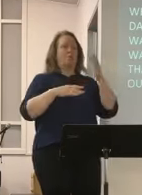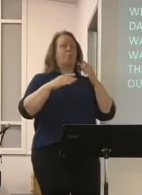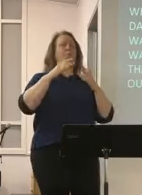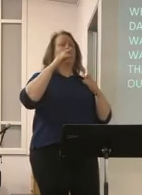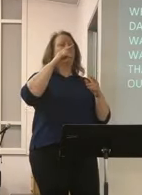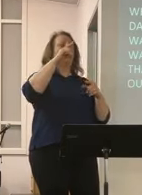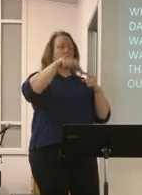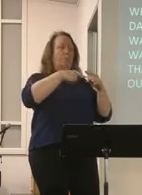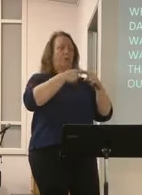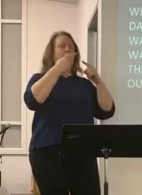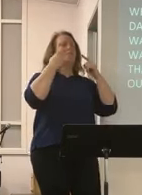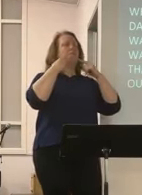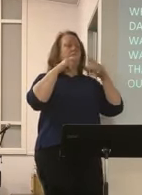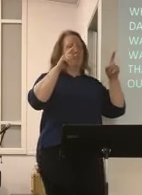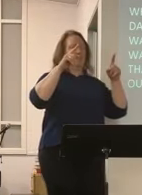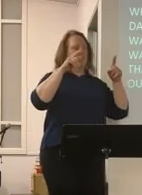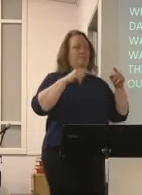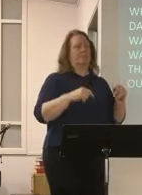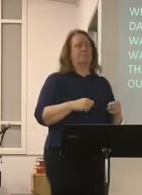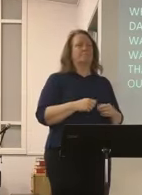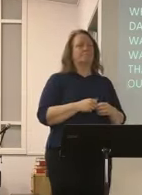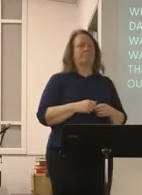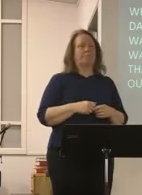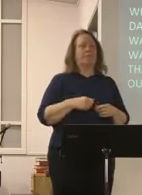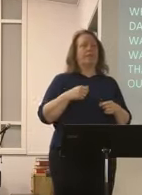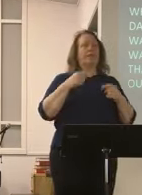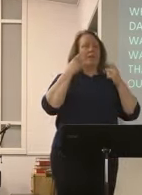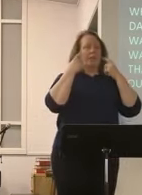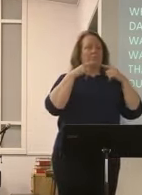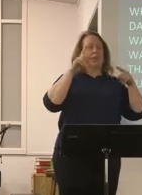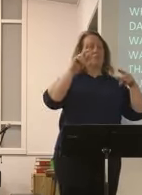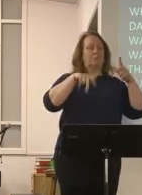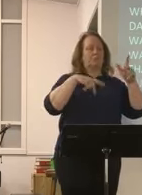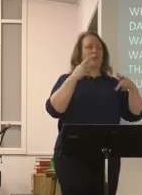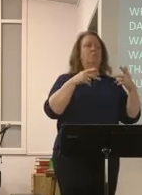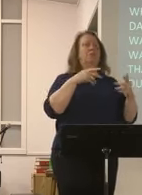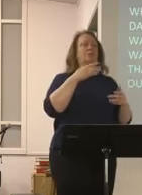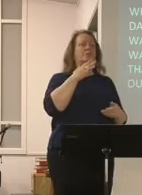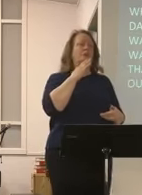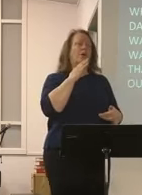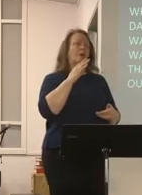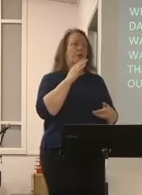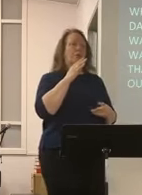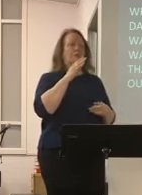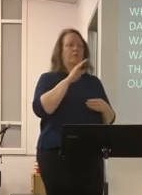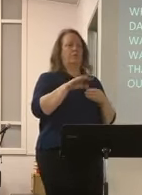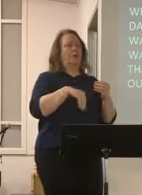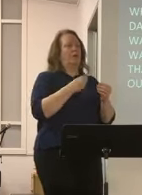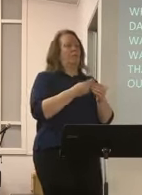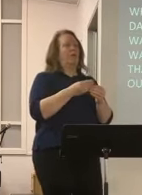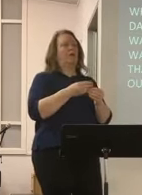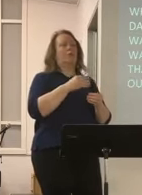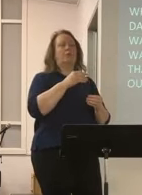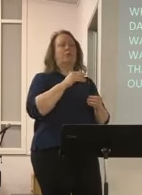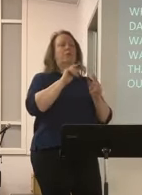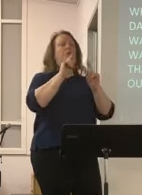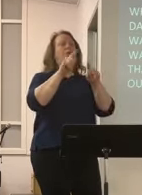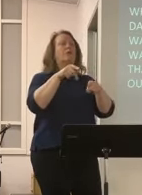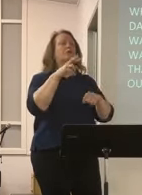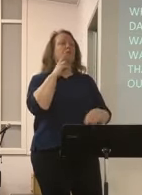and I've heard celebrities talk about this in interviews, is that You go to a restaurant and people will come up